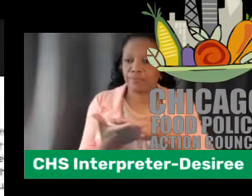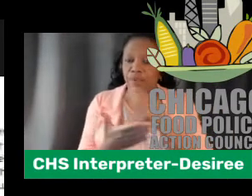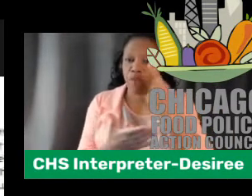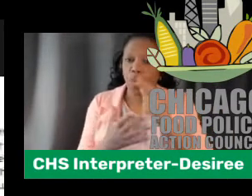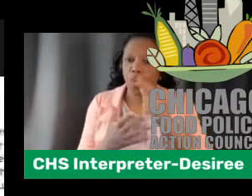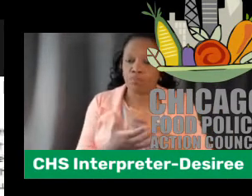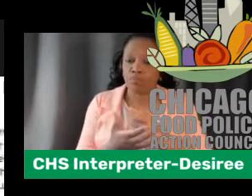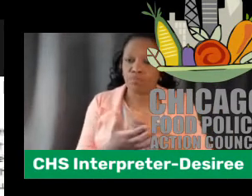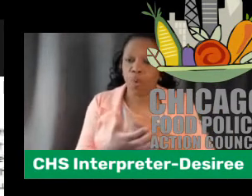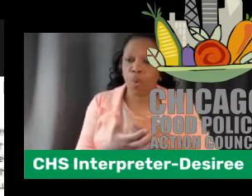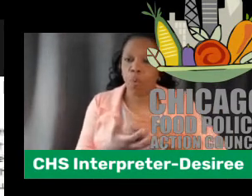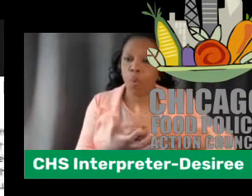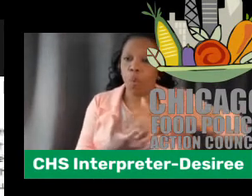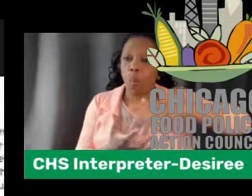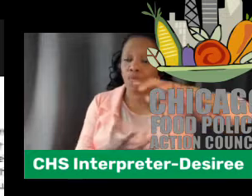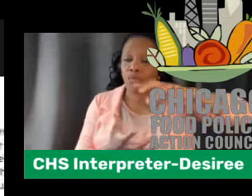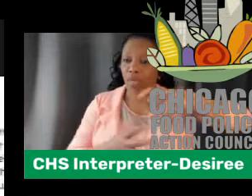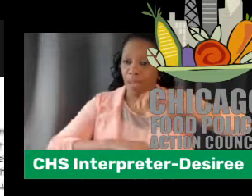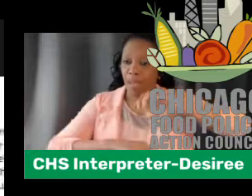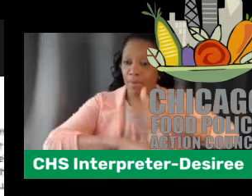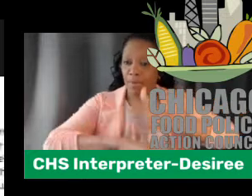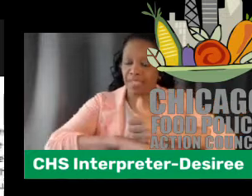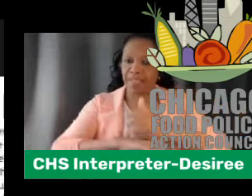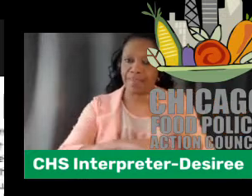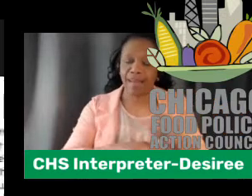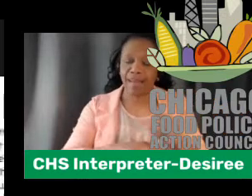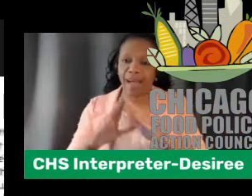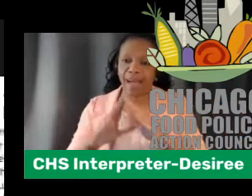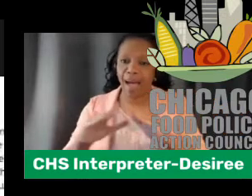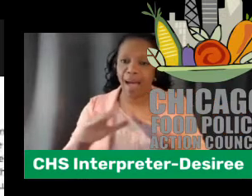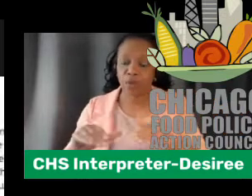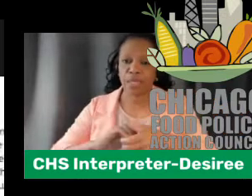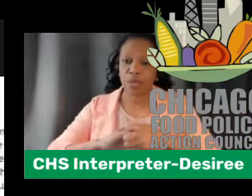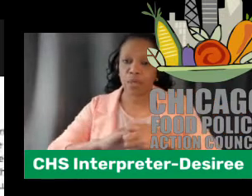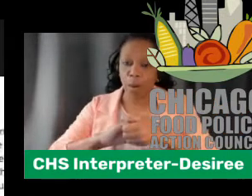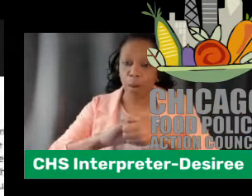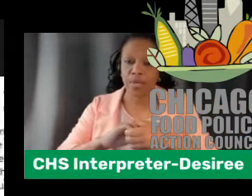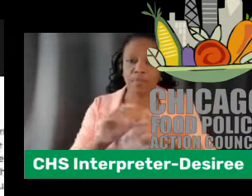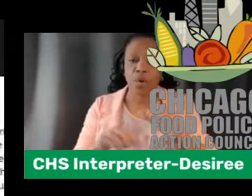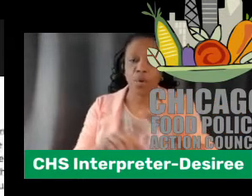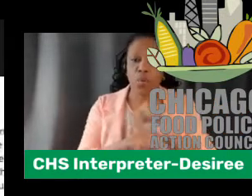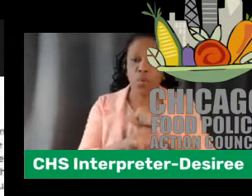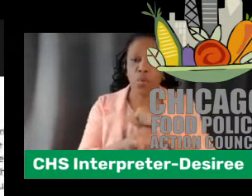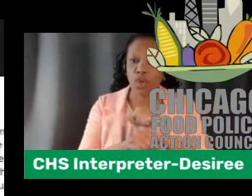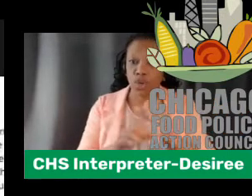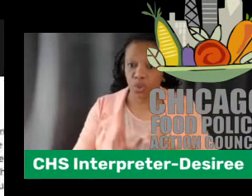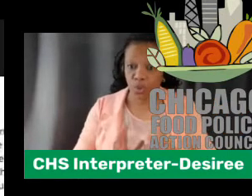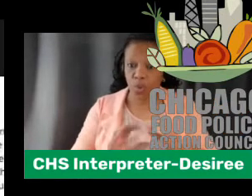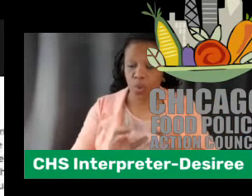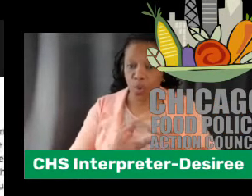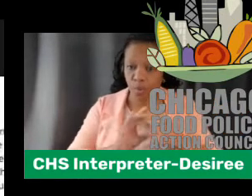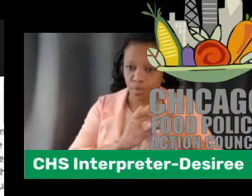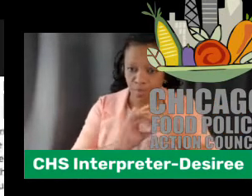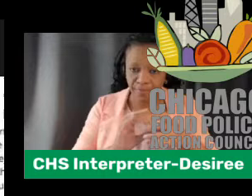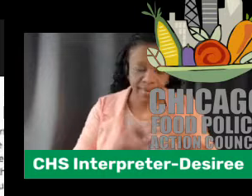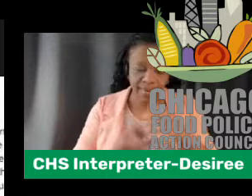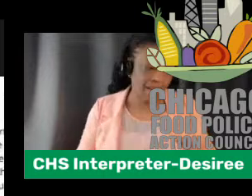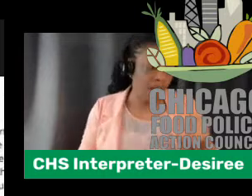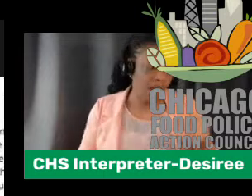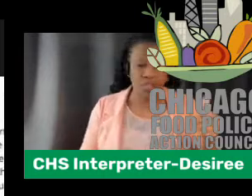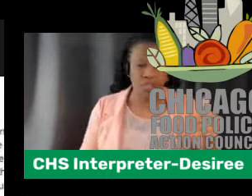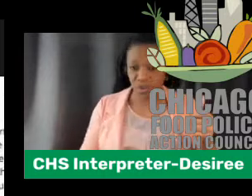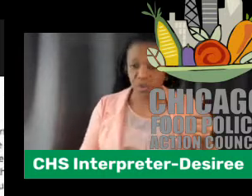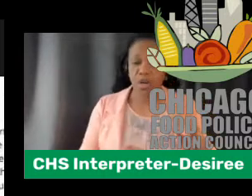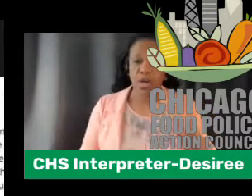as cooperatives, housing cooperatives, worker cooperatives, and land trusts, other solidarity